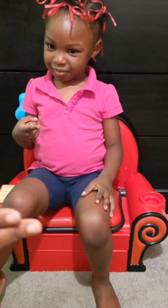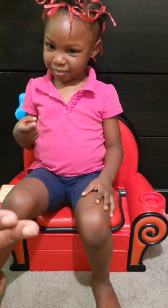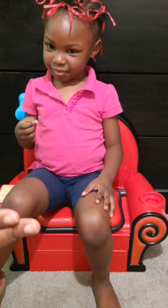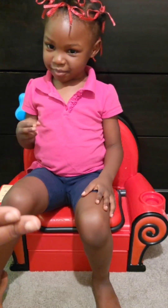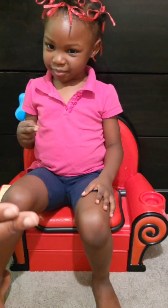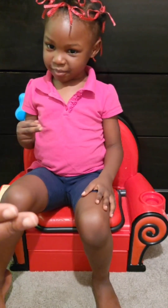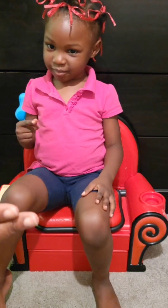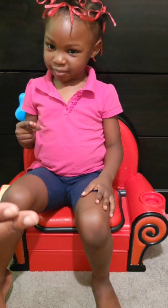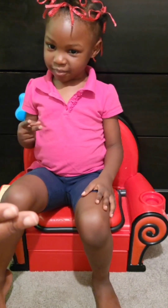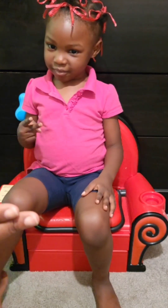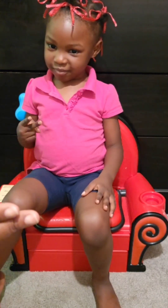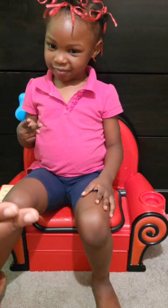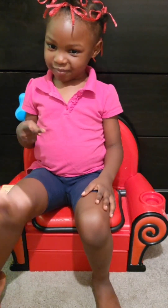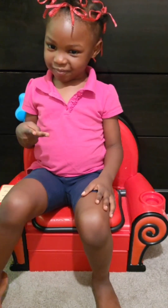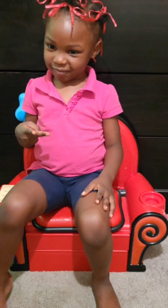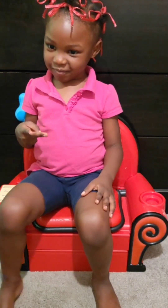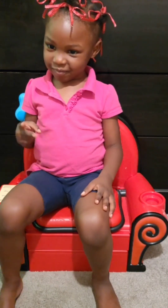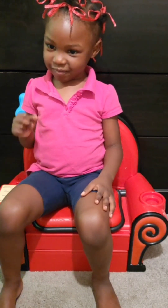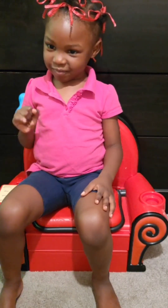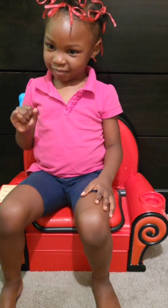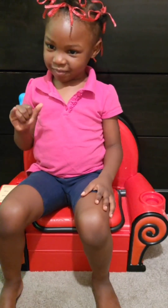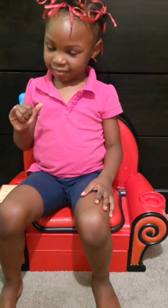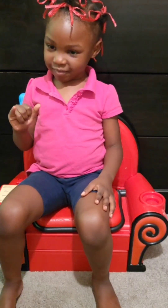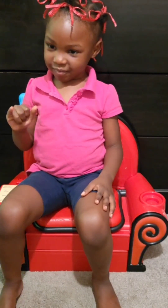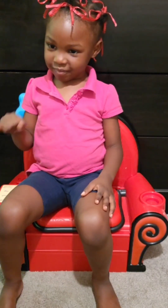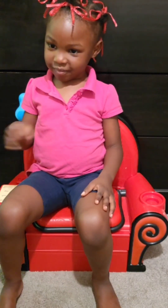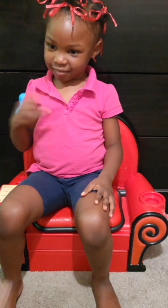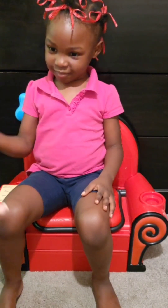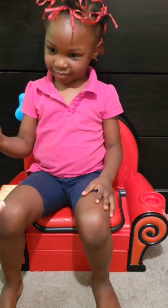H. I. J.